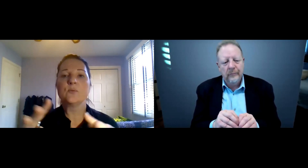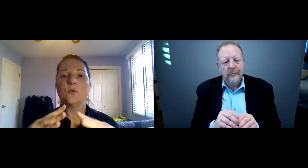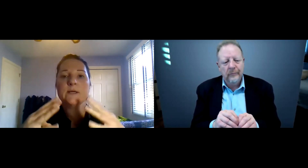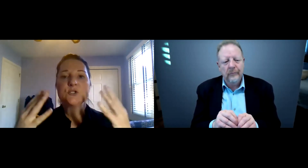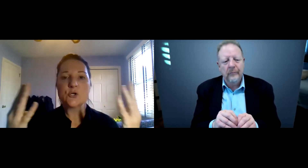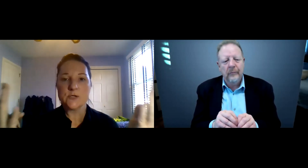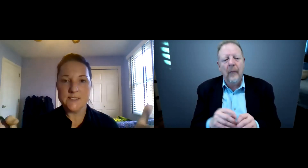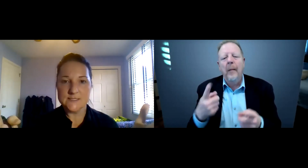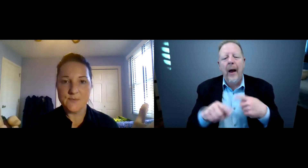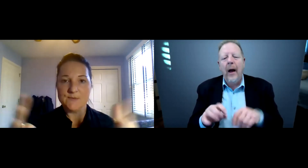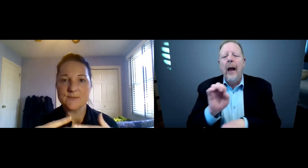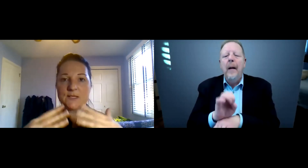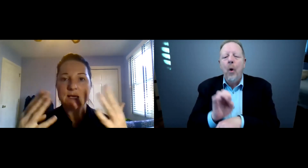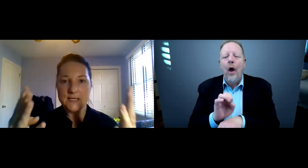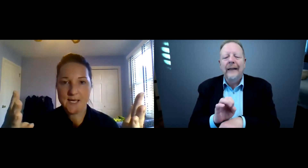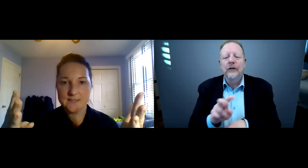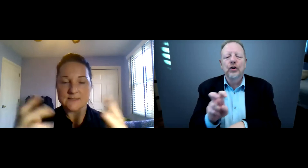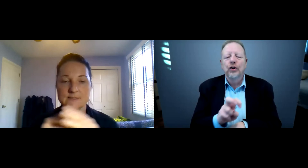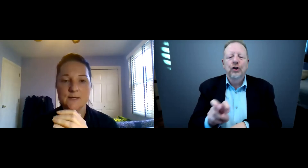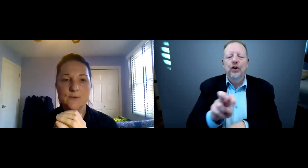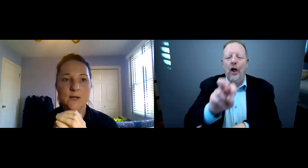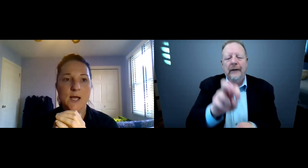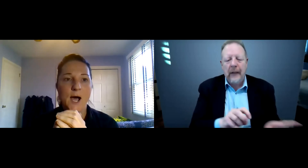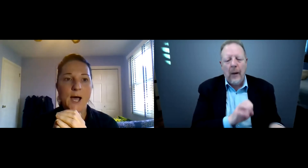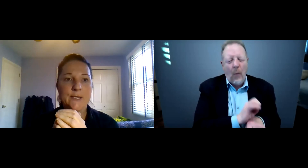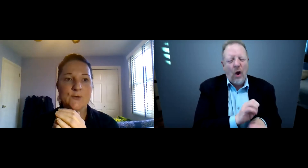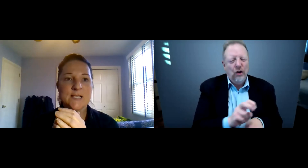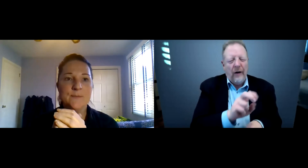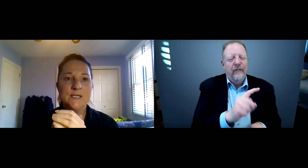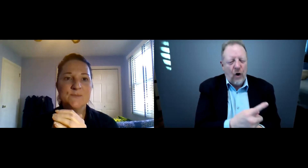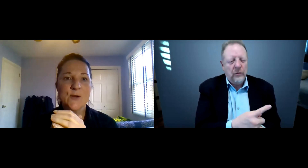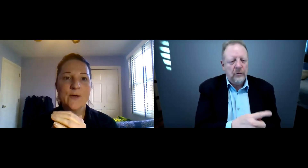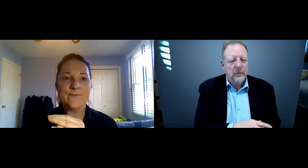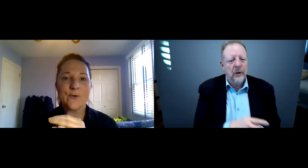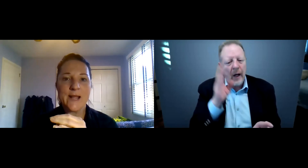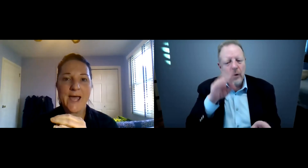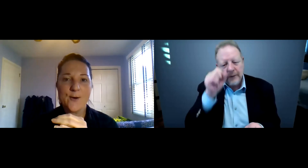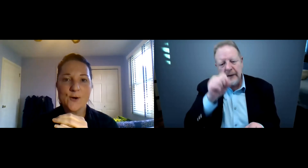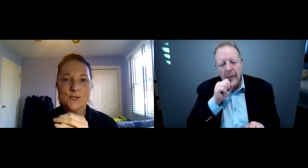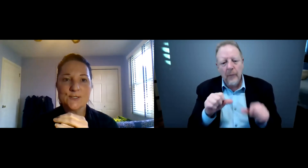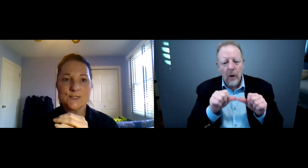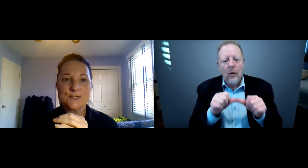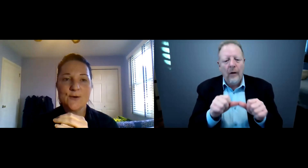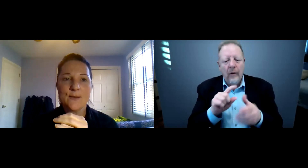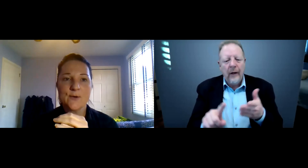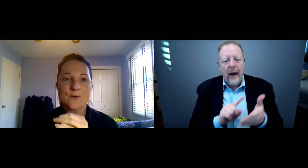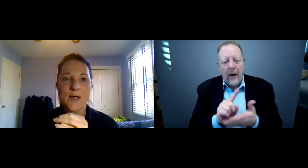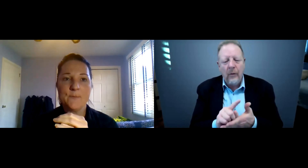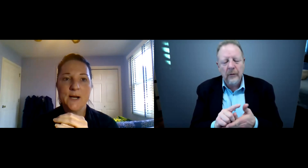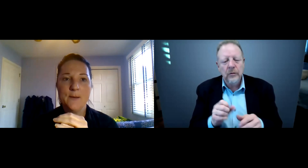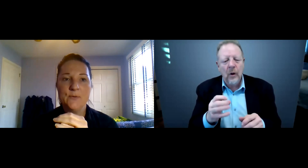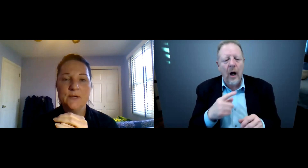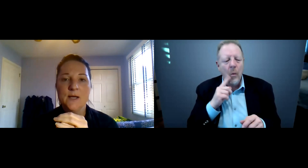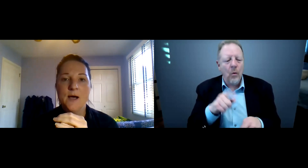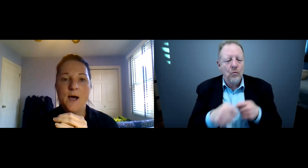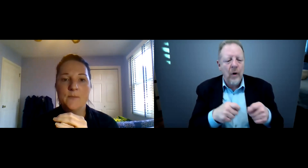about employees' journeys, maybe something like that. So I know Simon has been going for an hour, so I'm going to